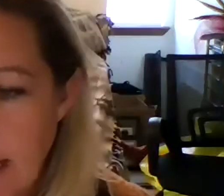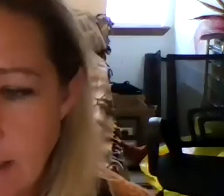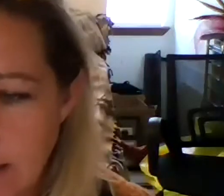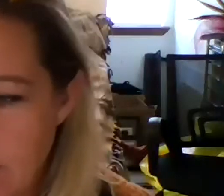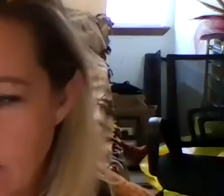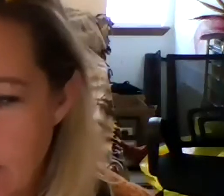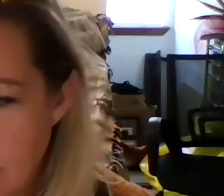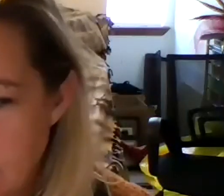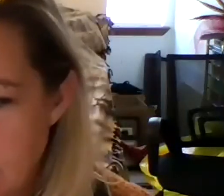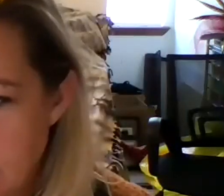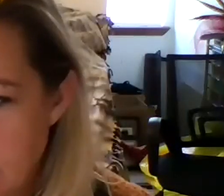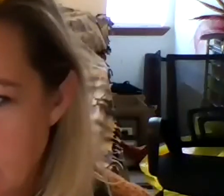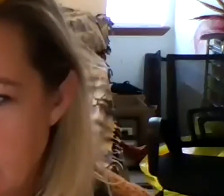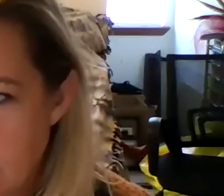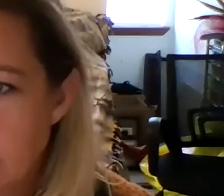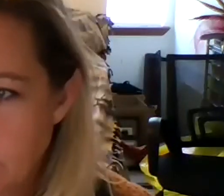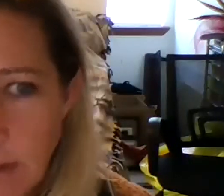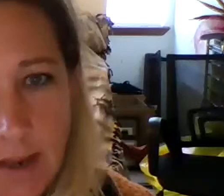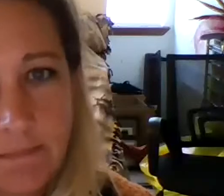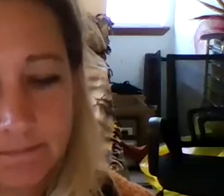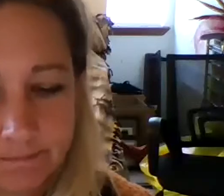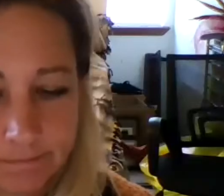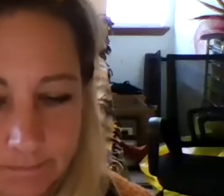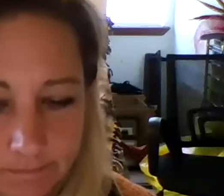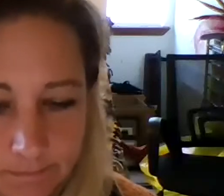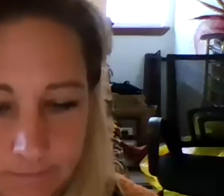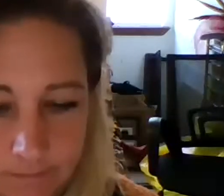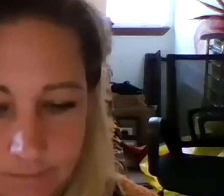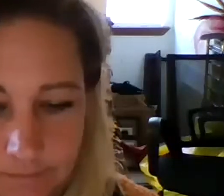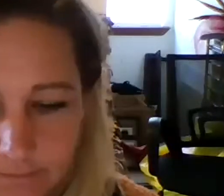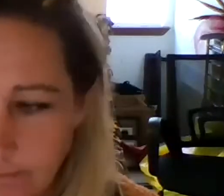Yes. Hey, Don, how are you? Good. How are you doing? Good.